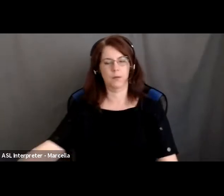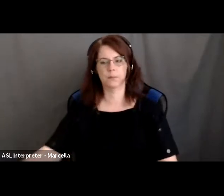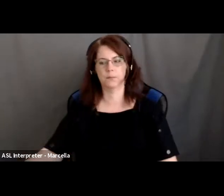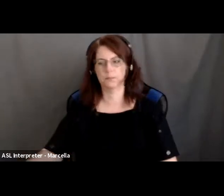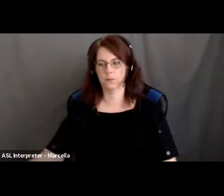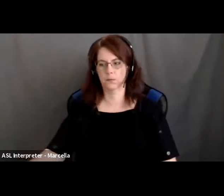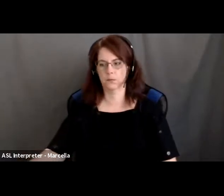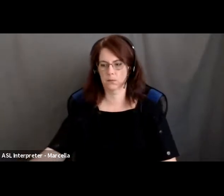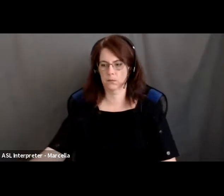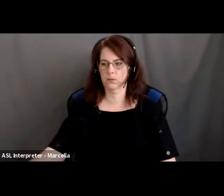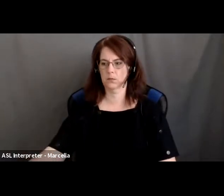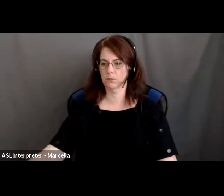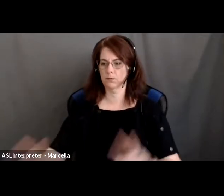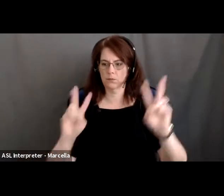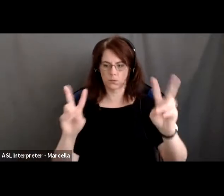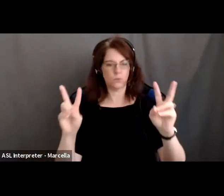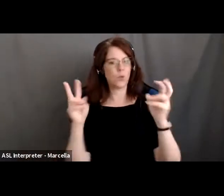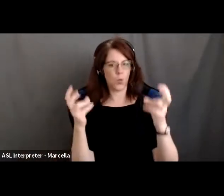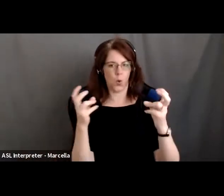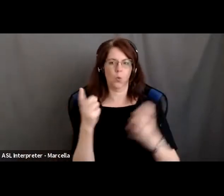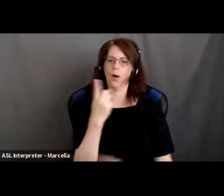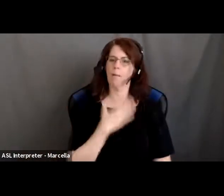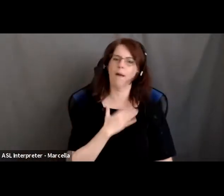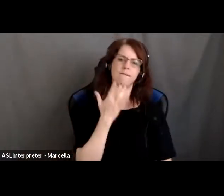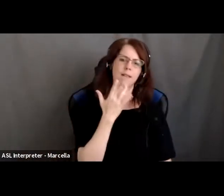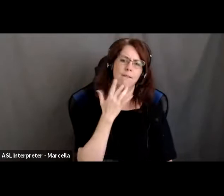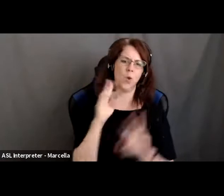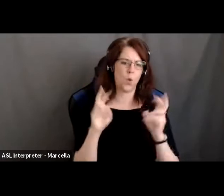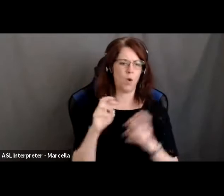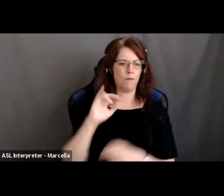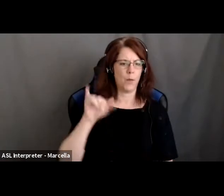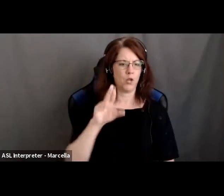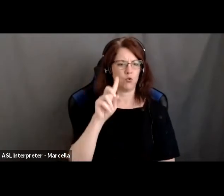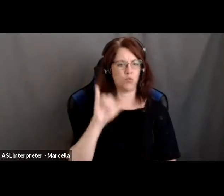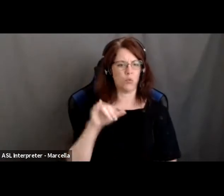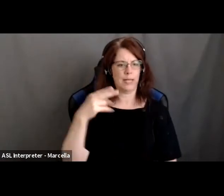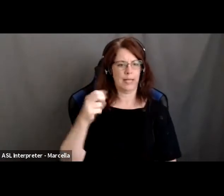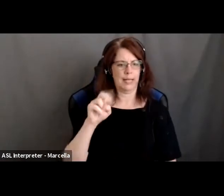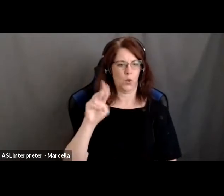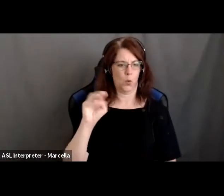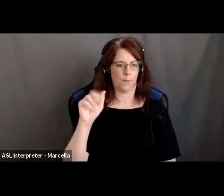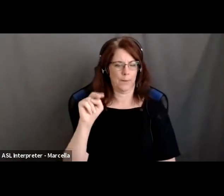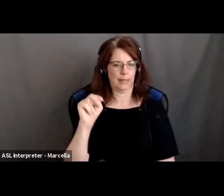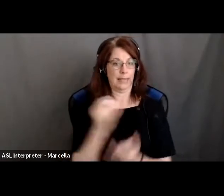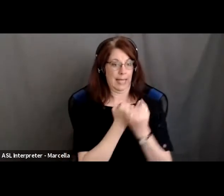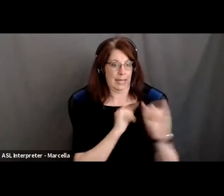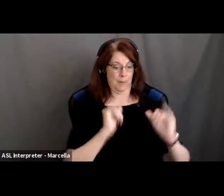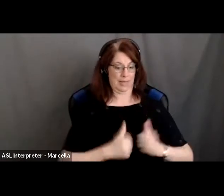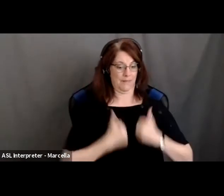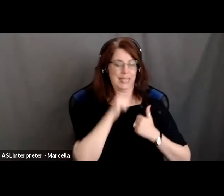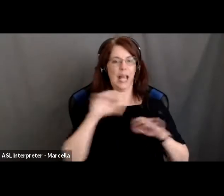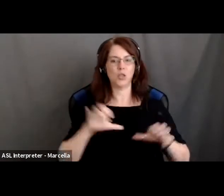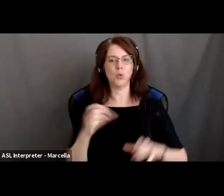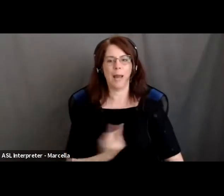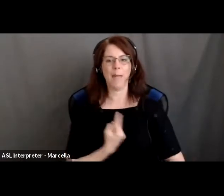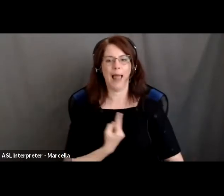And I do have a quote up here from one of my favorite quotes. It's a Judy Heumann. So independent living is not doing things by yourself. It's being